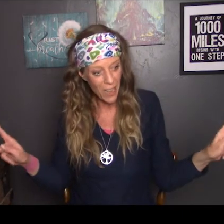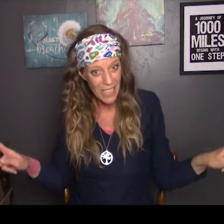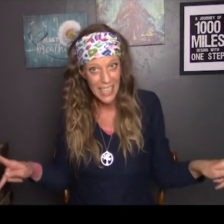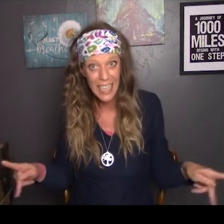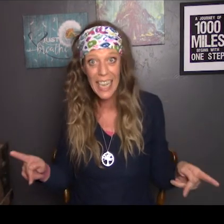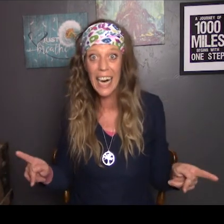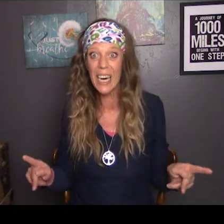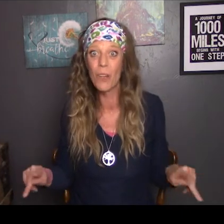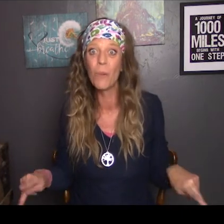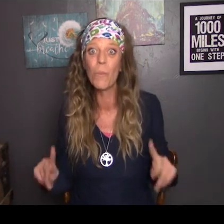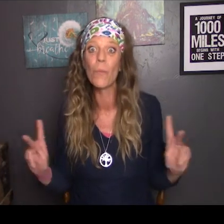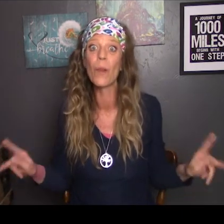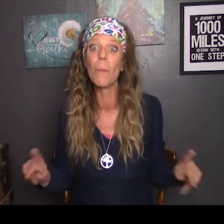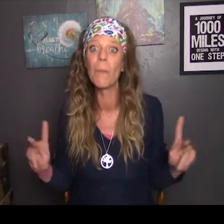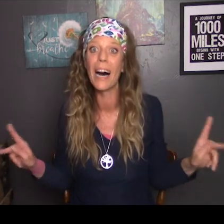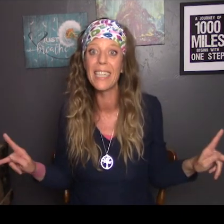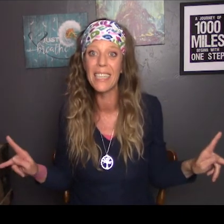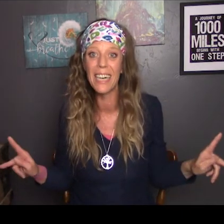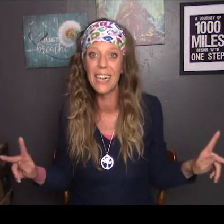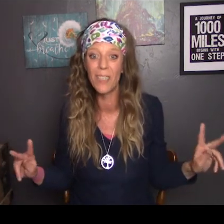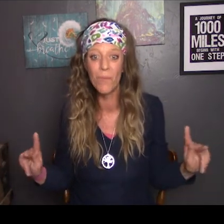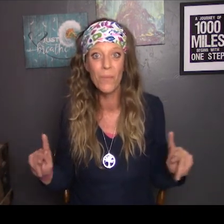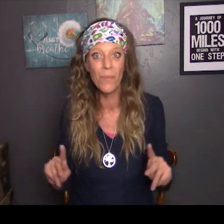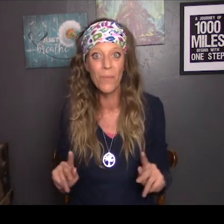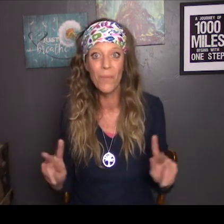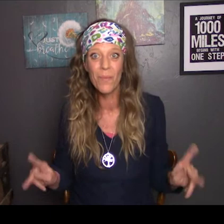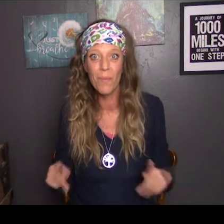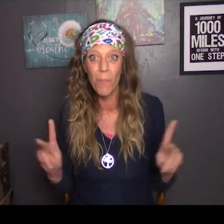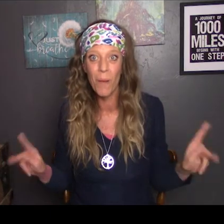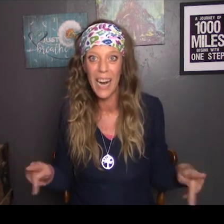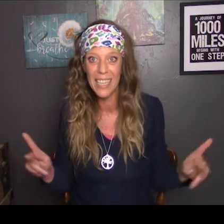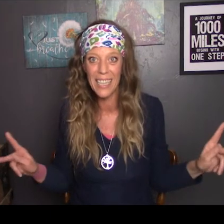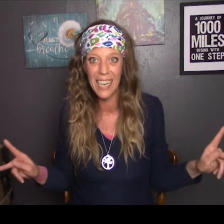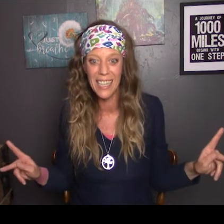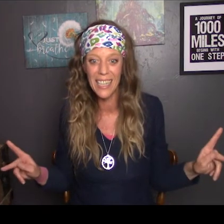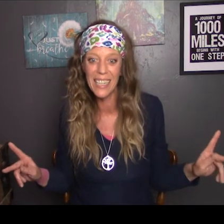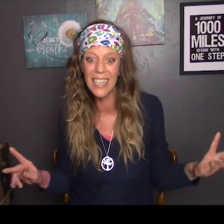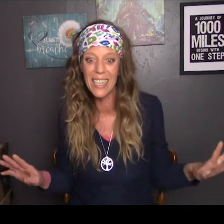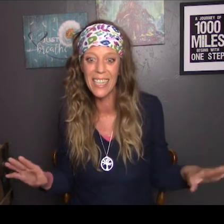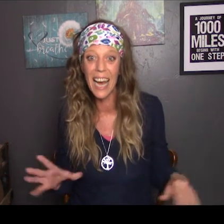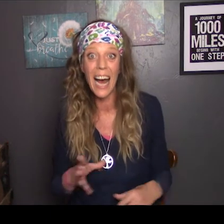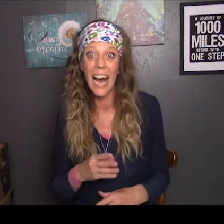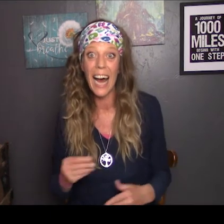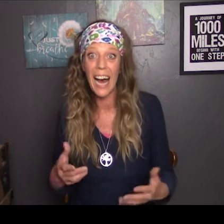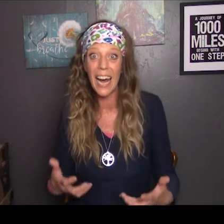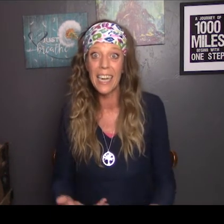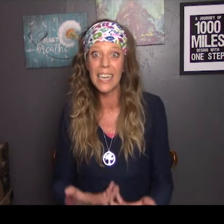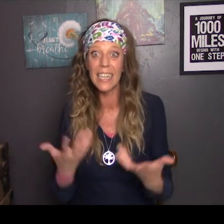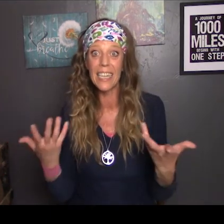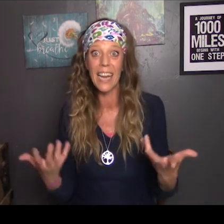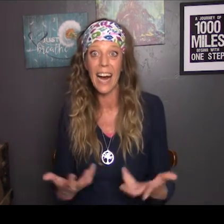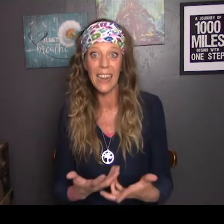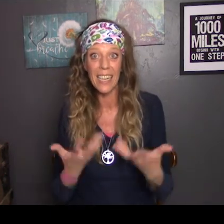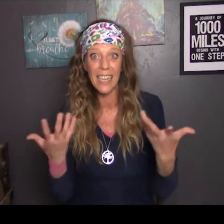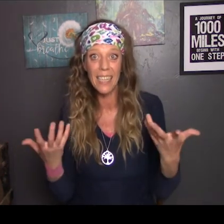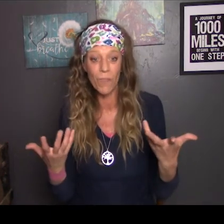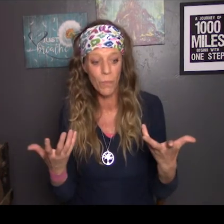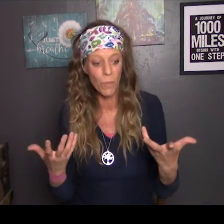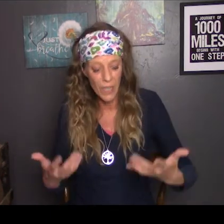out, and down. Pasta. Pasta. And salad. Like